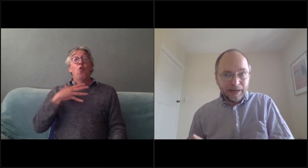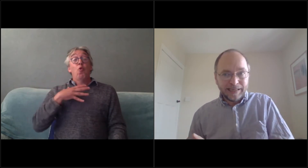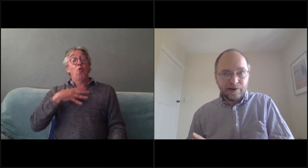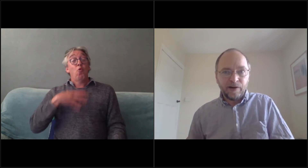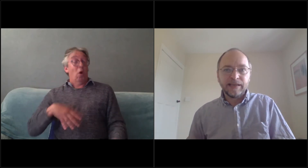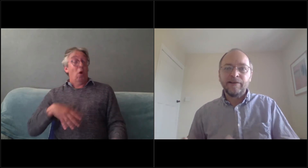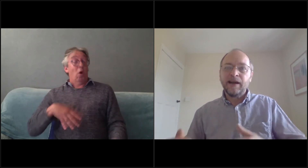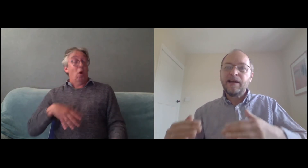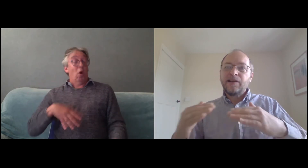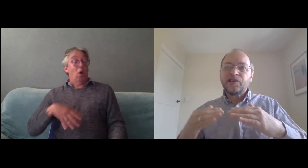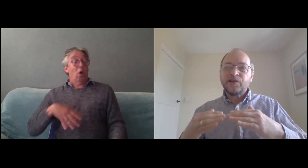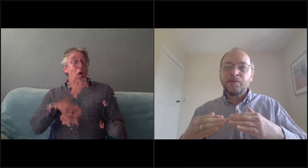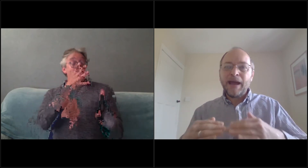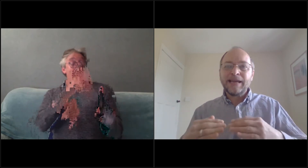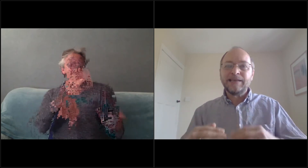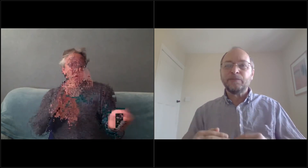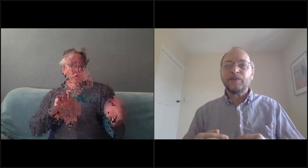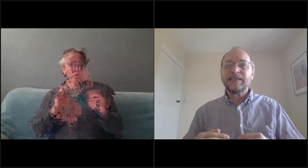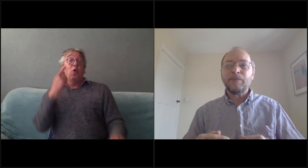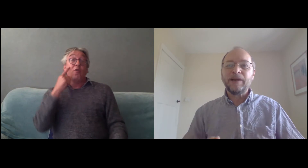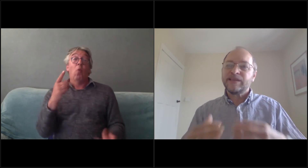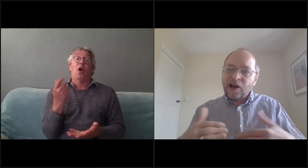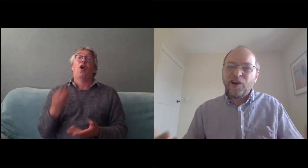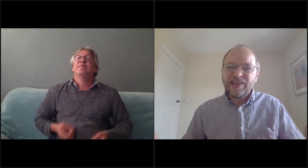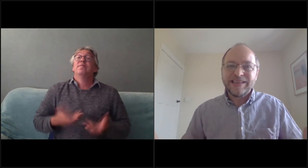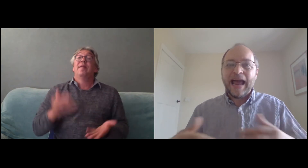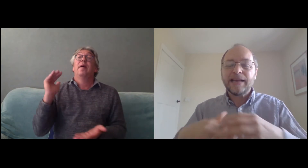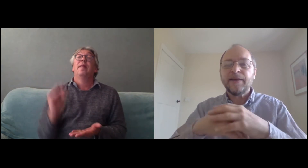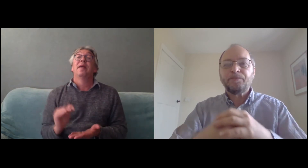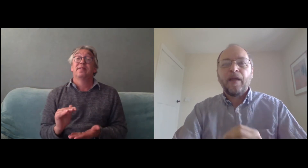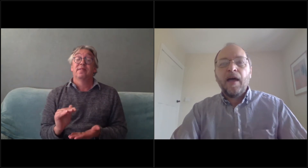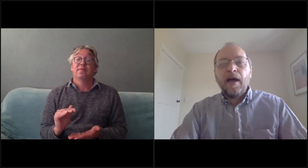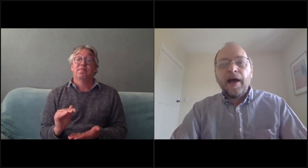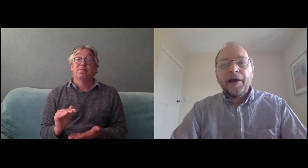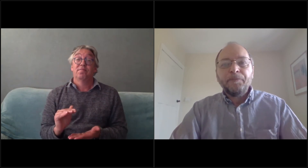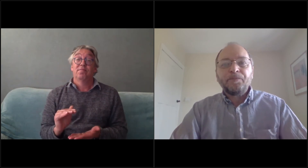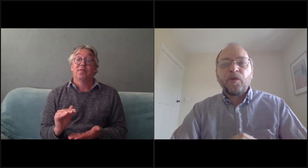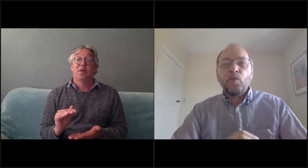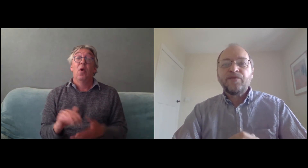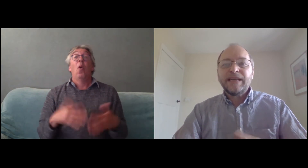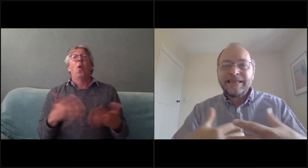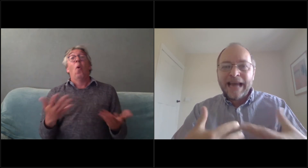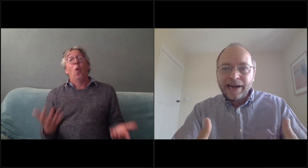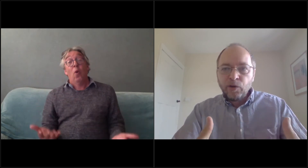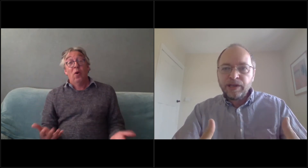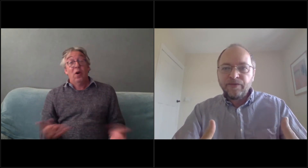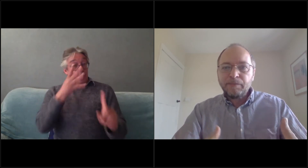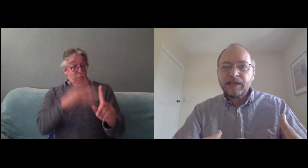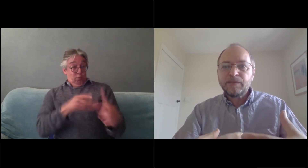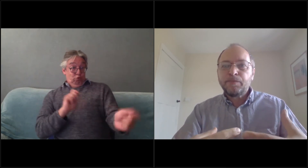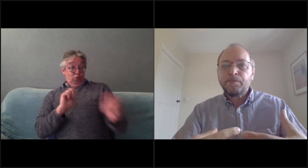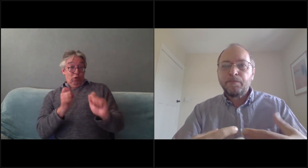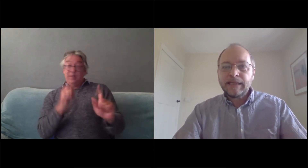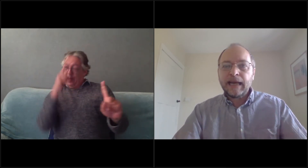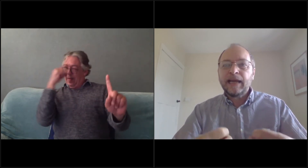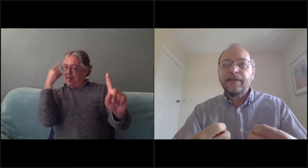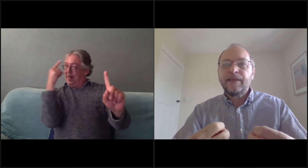the eligibility criteria to make disability benefits harder to get. We've seen technical